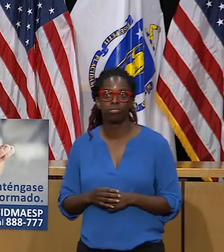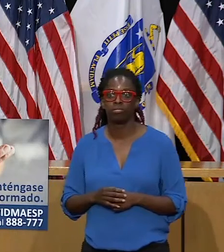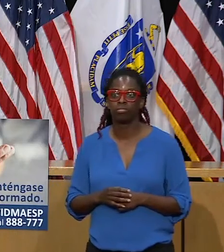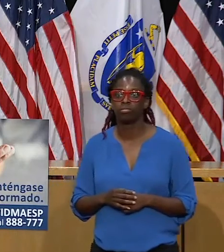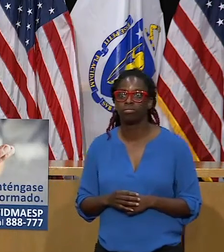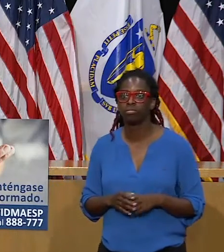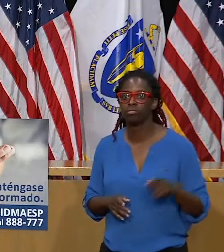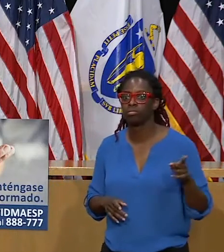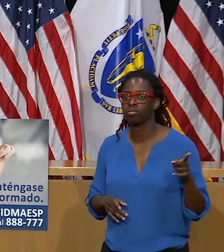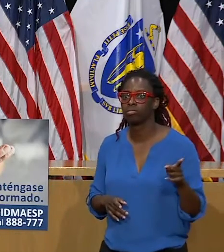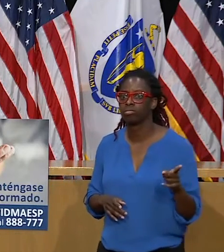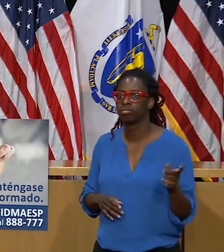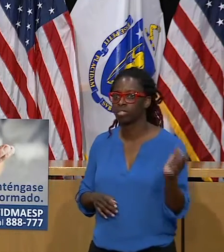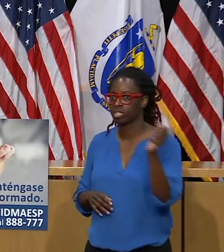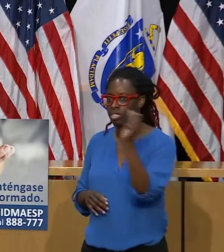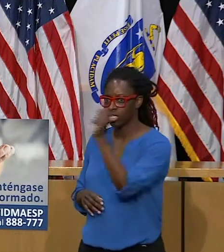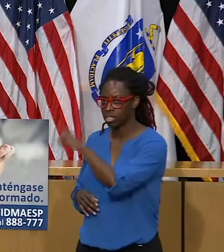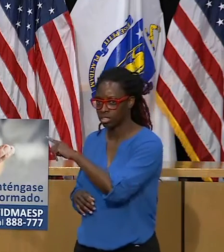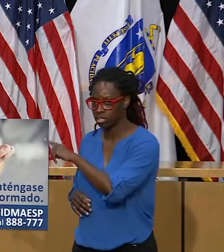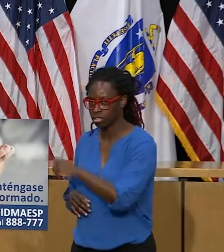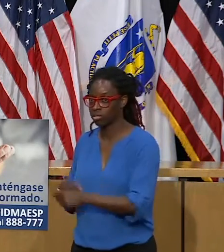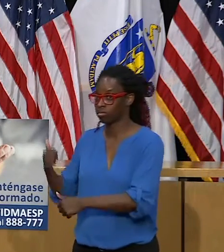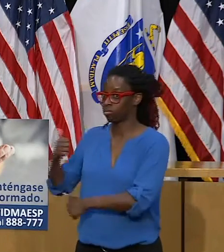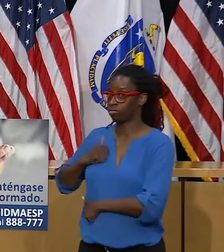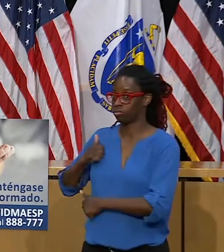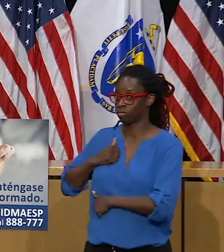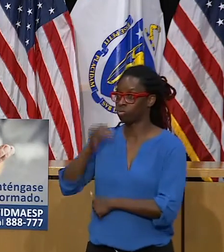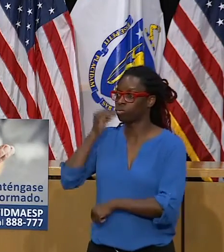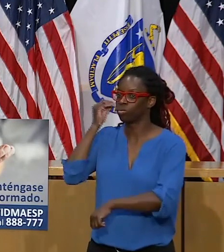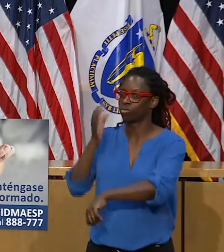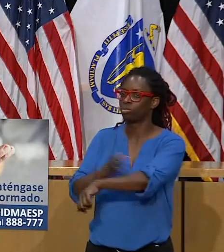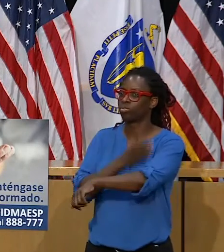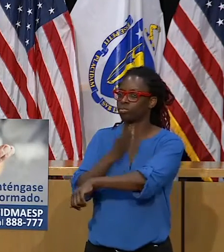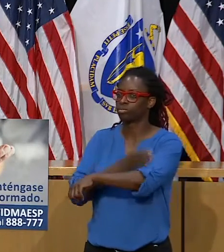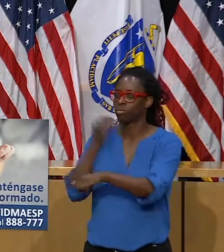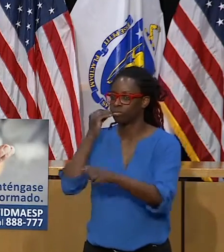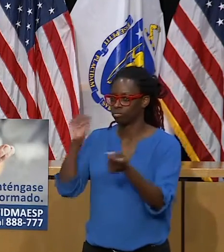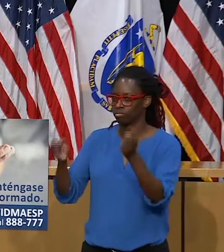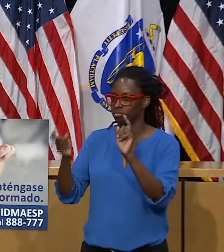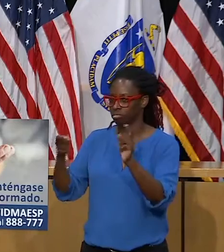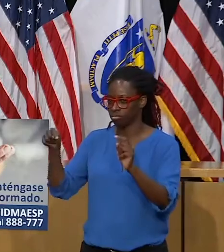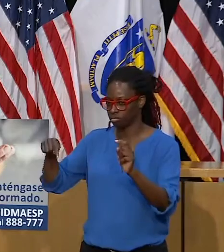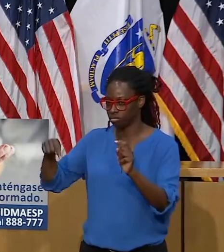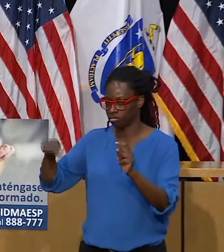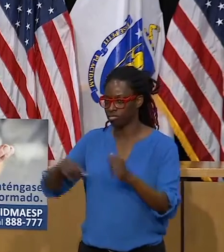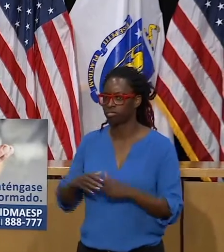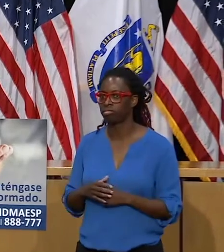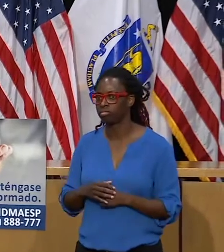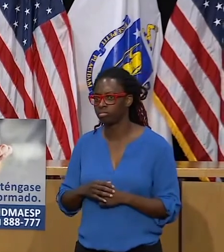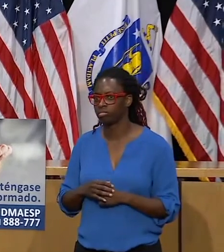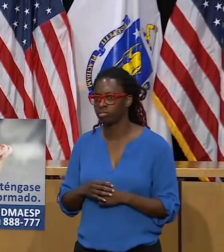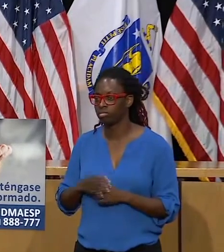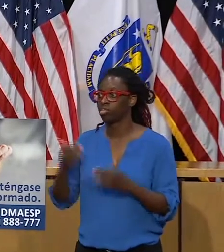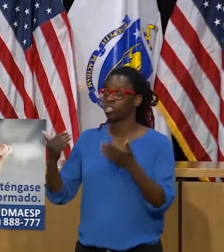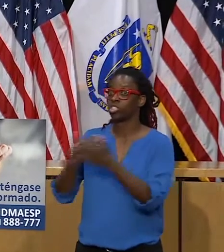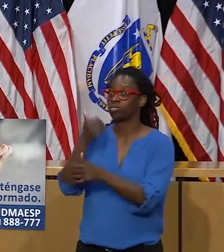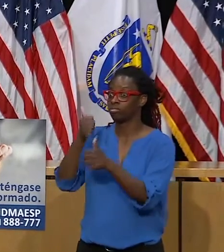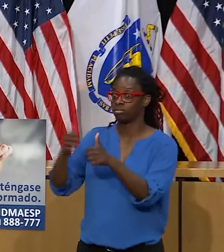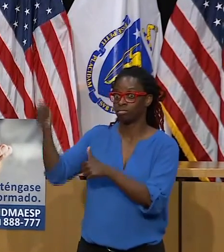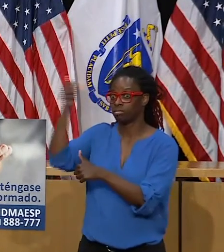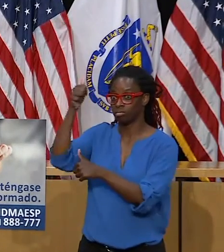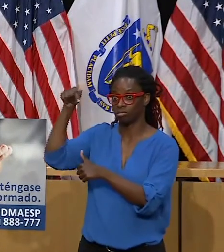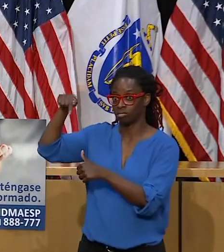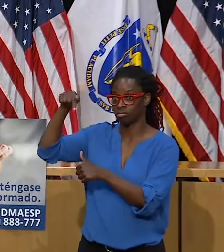Pardon me? Your reforms for the Soldiers Home call for an executive director to oversee the facilities. Is that the same as the position that has been sitting vacant